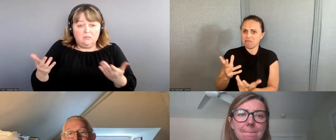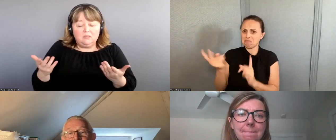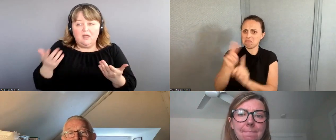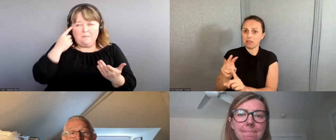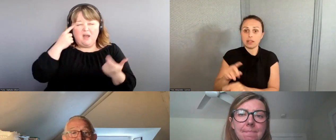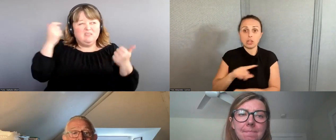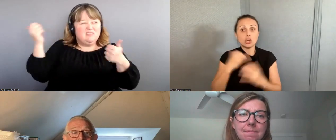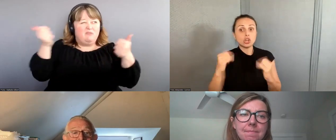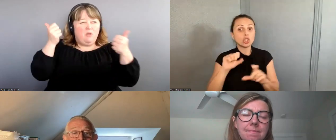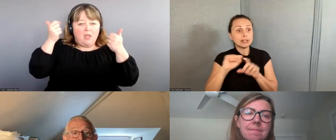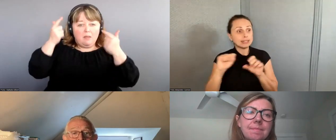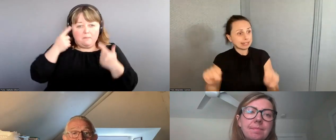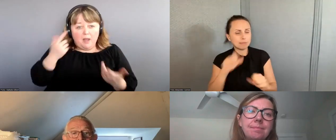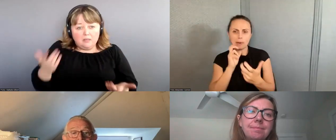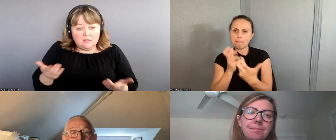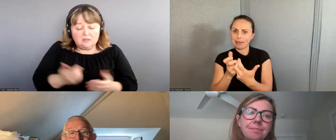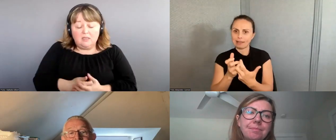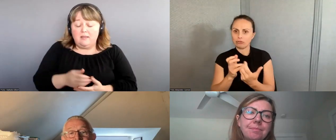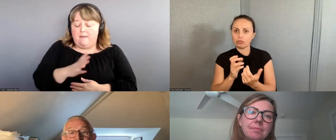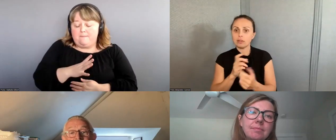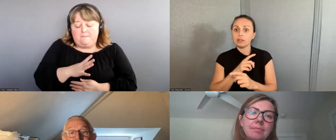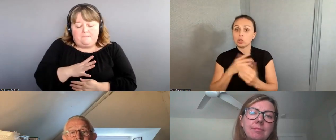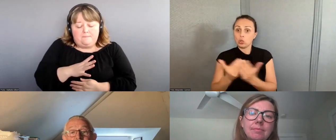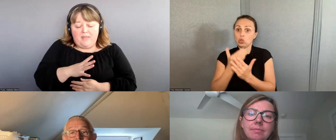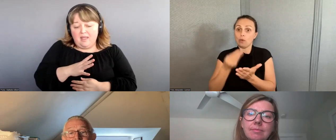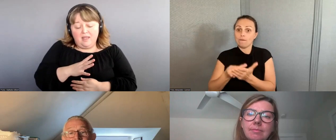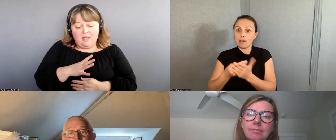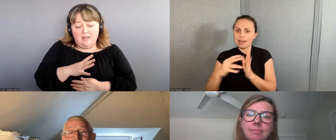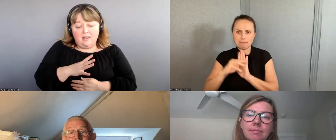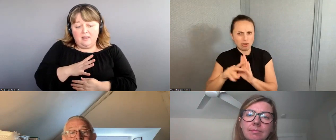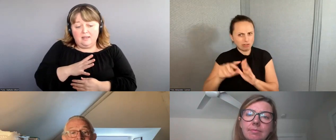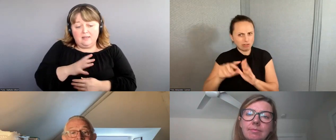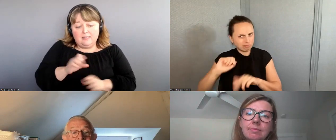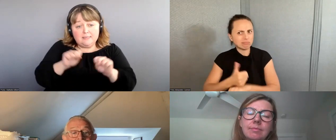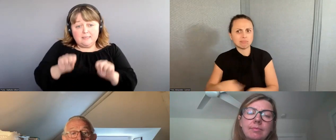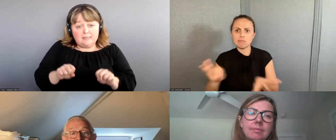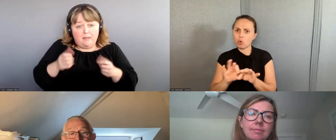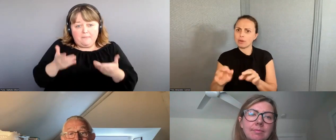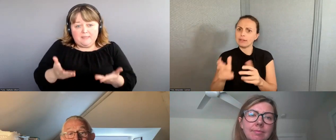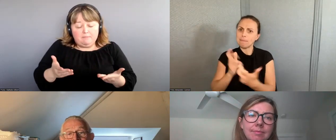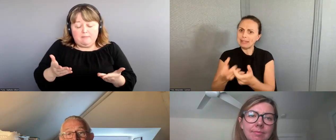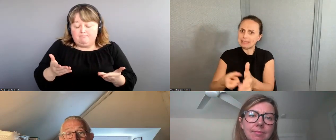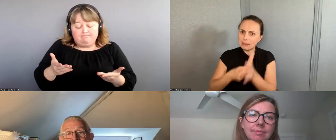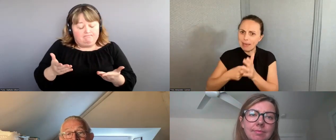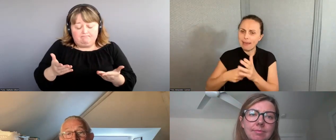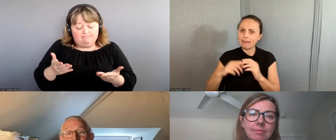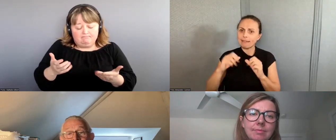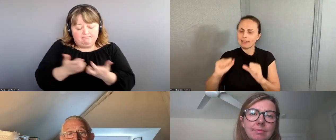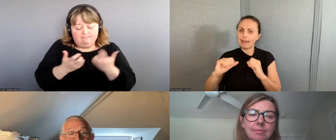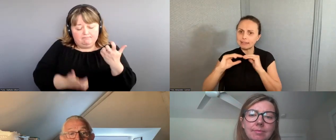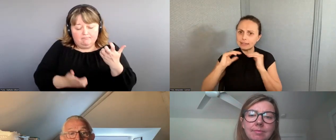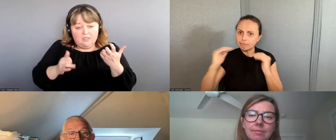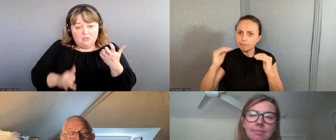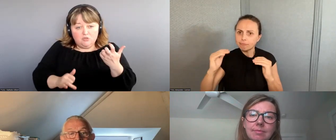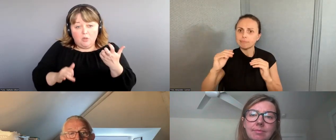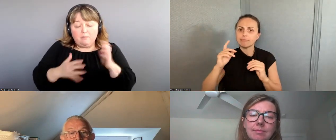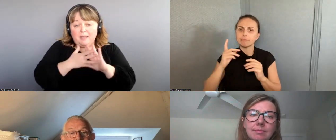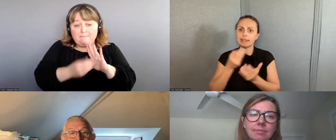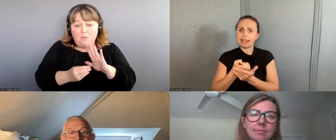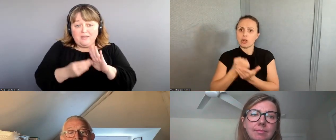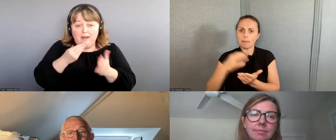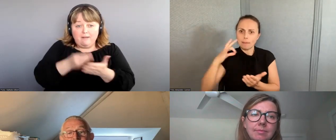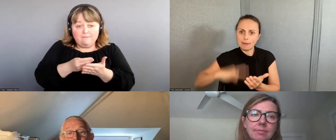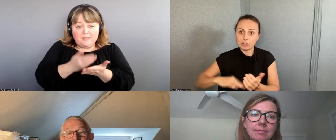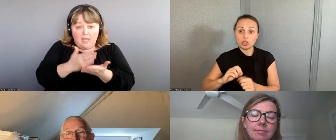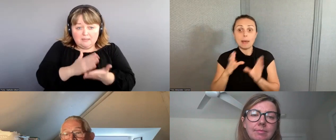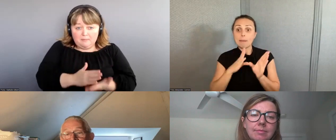not suitable to the task. A new funding model is in order that meets demand and is sustainable and economically beneficial. The